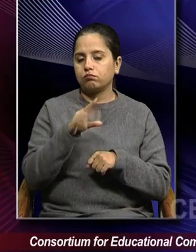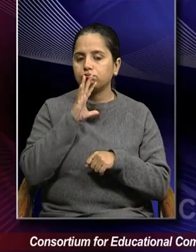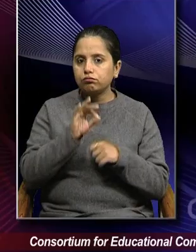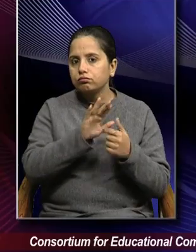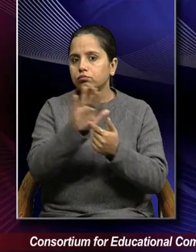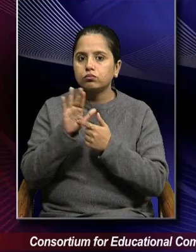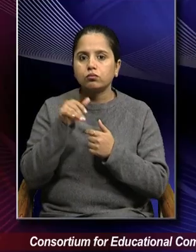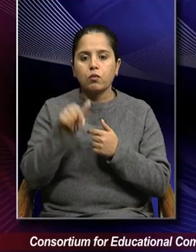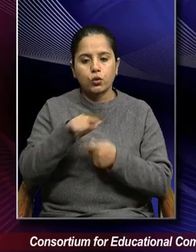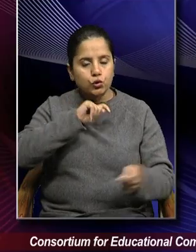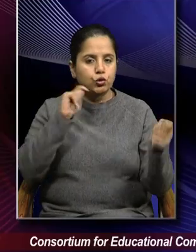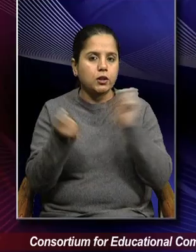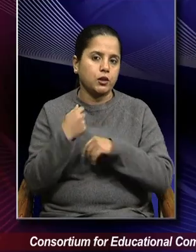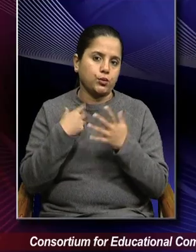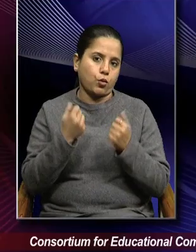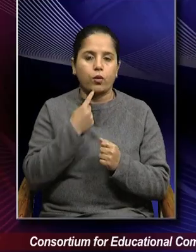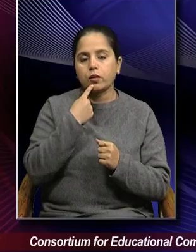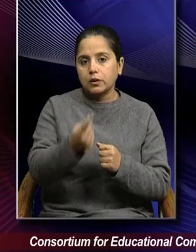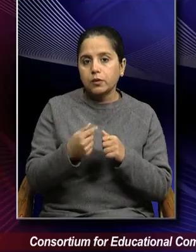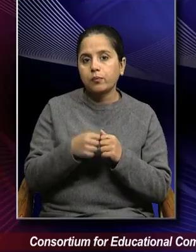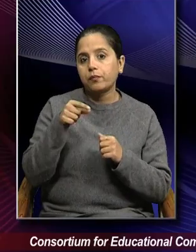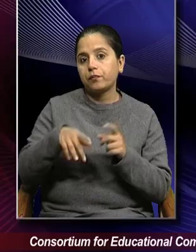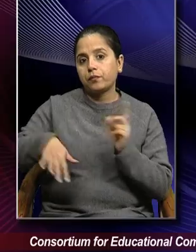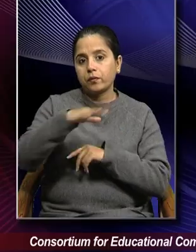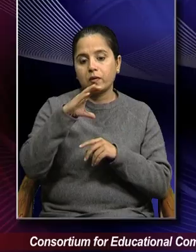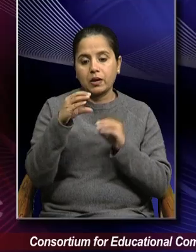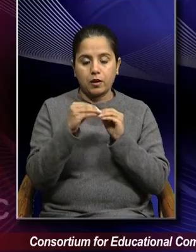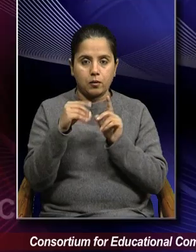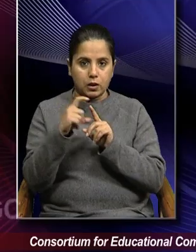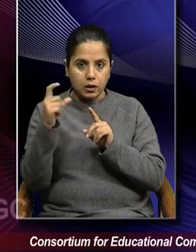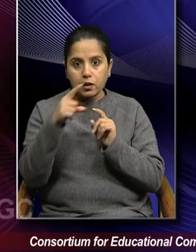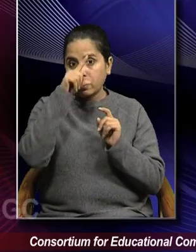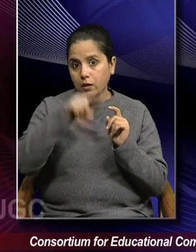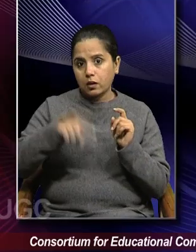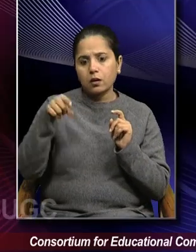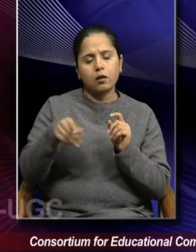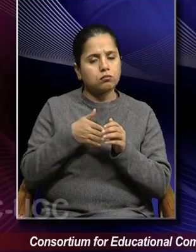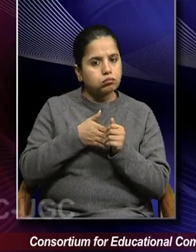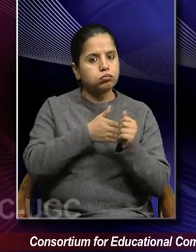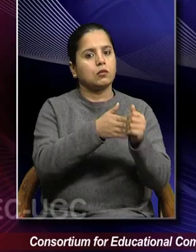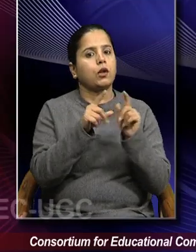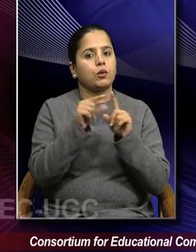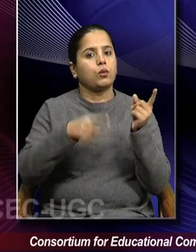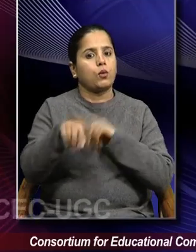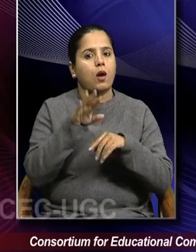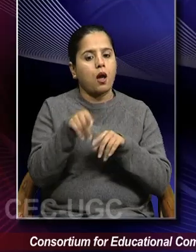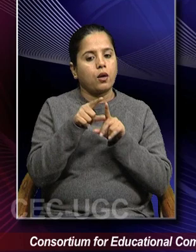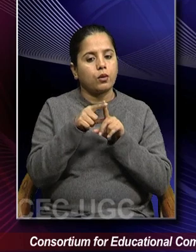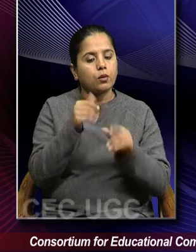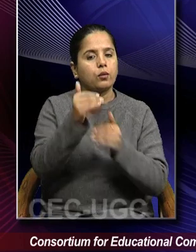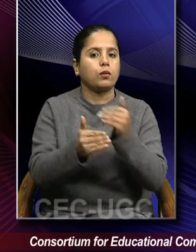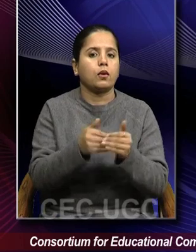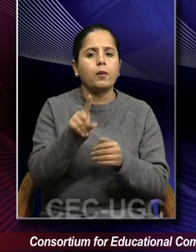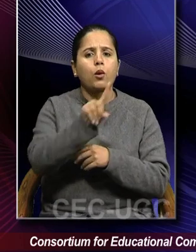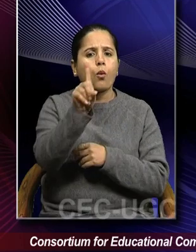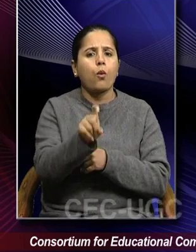a kind of revolution, I would say, in the field of CBDC, and India is heading it in terms of its implementation. Now the